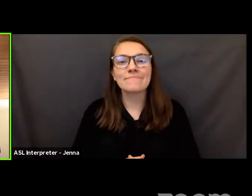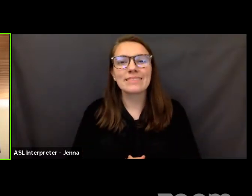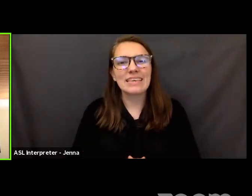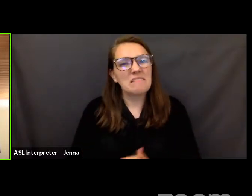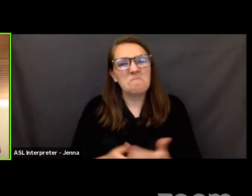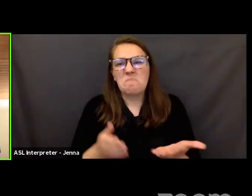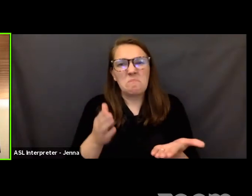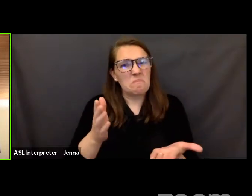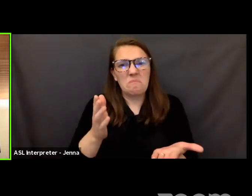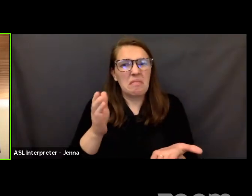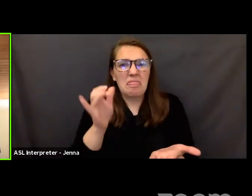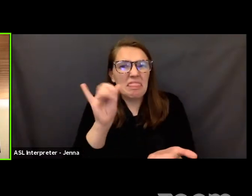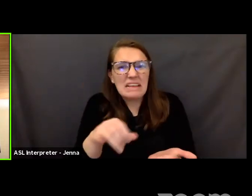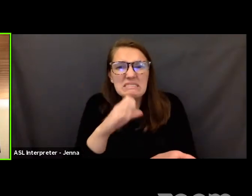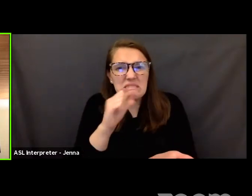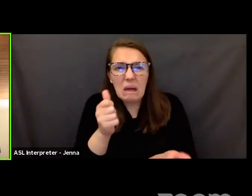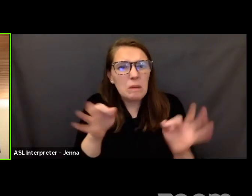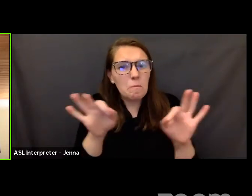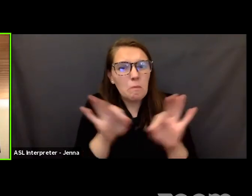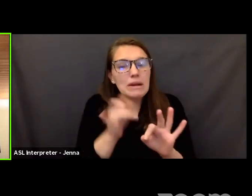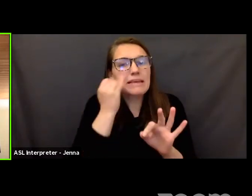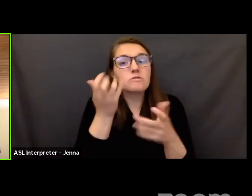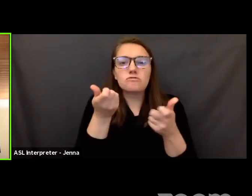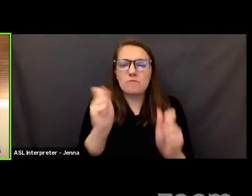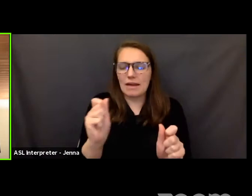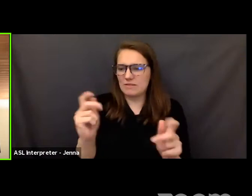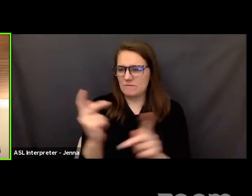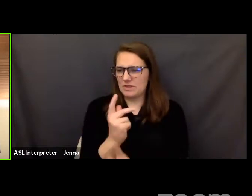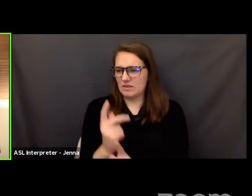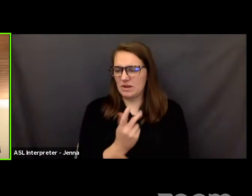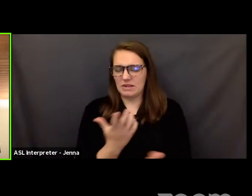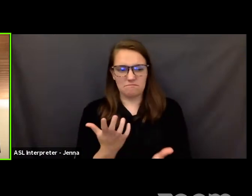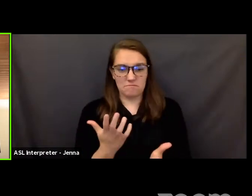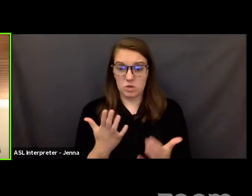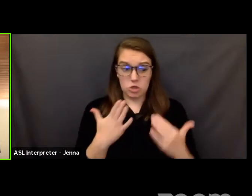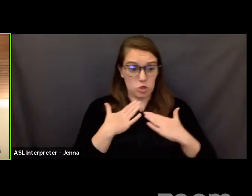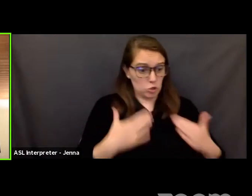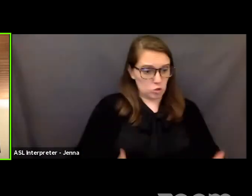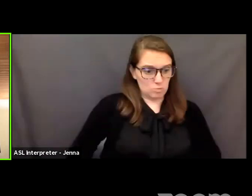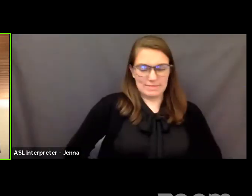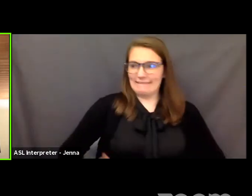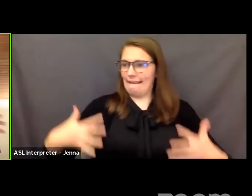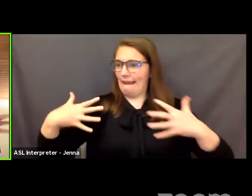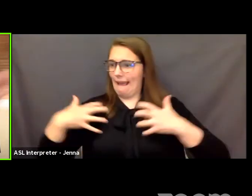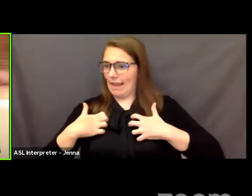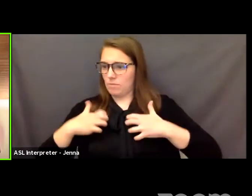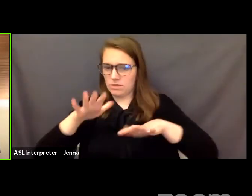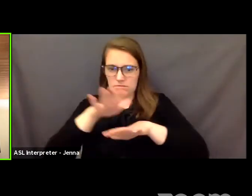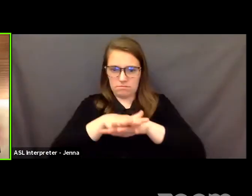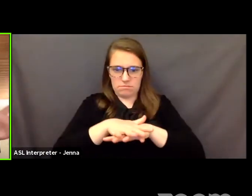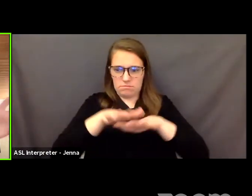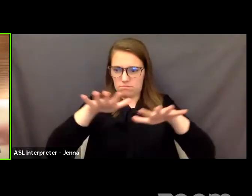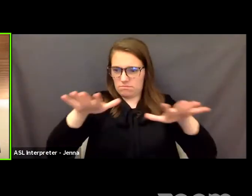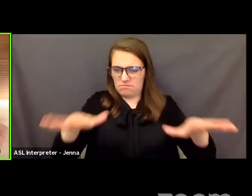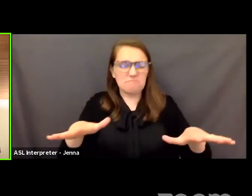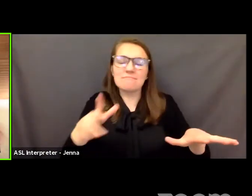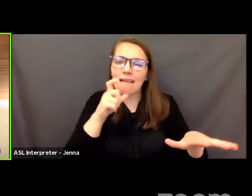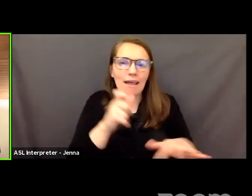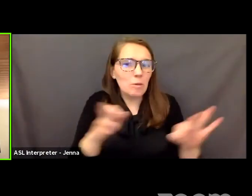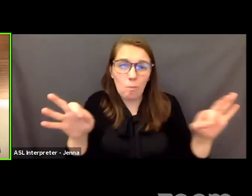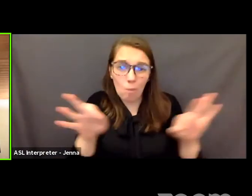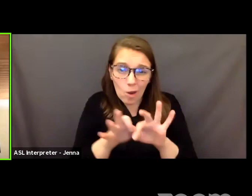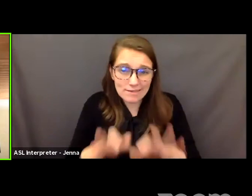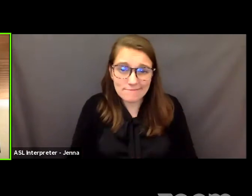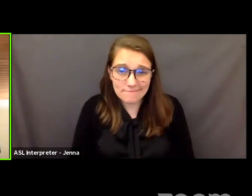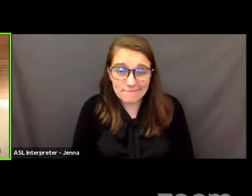human nature, where the differences between, say, a human being and brute animals. So for that reason, in